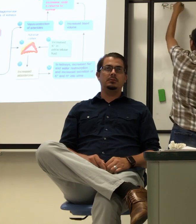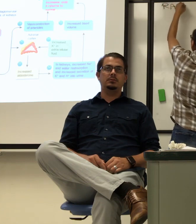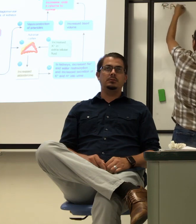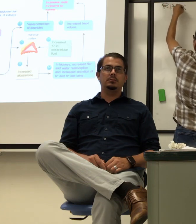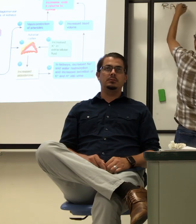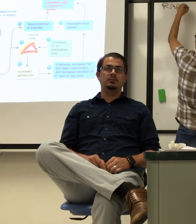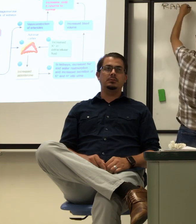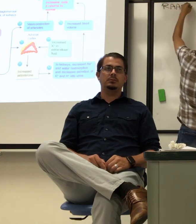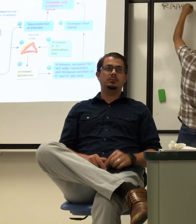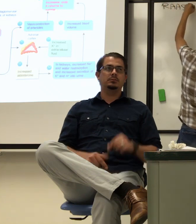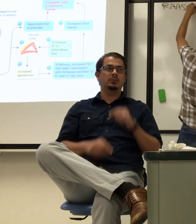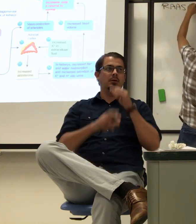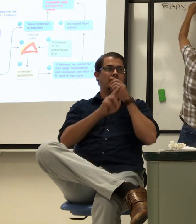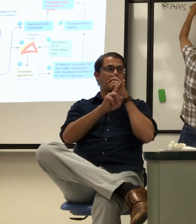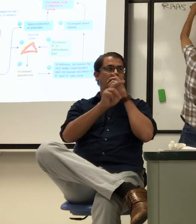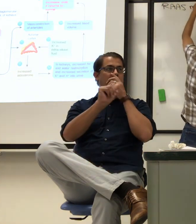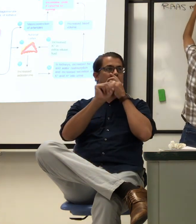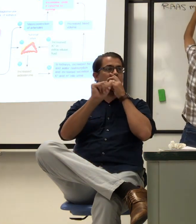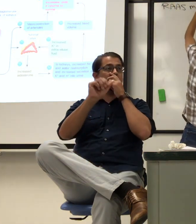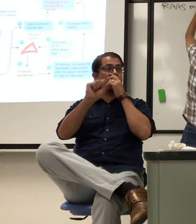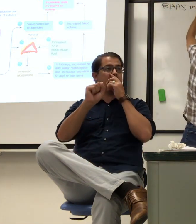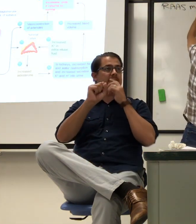So this RAAS mechanism,